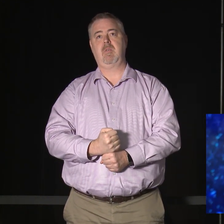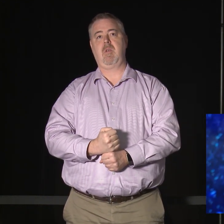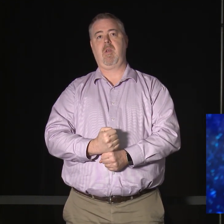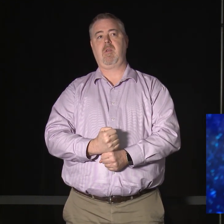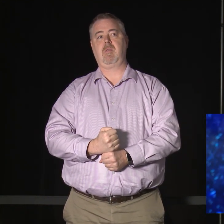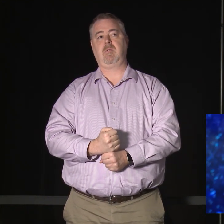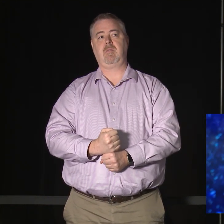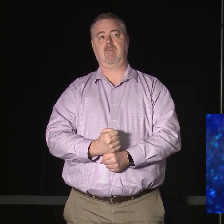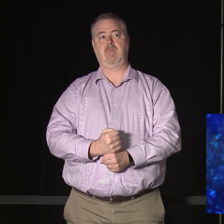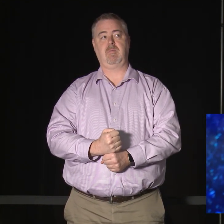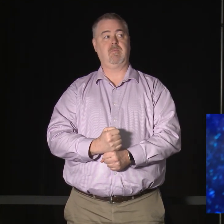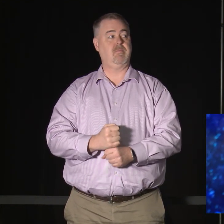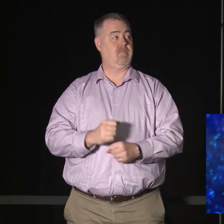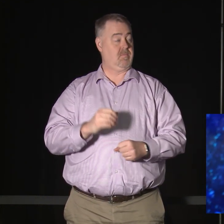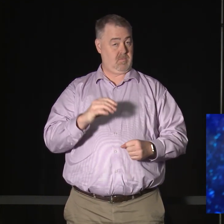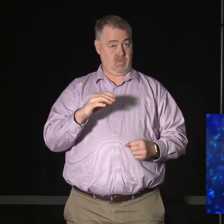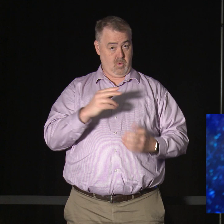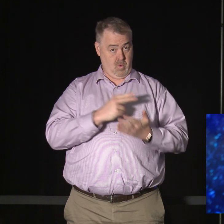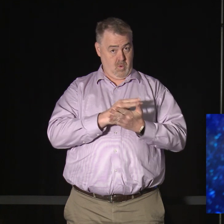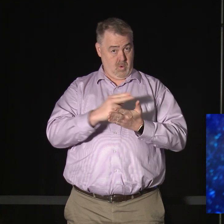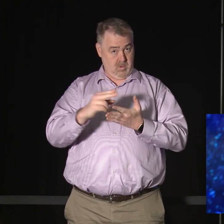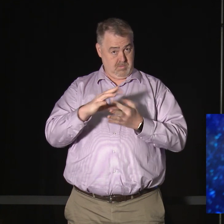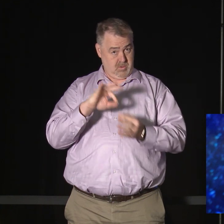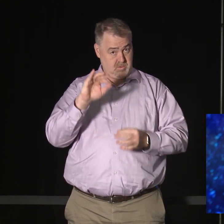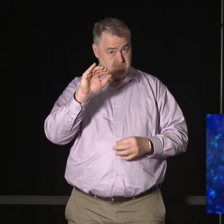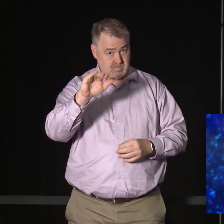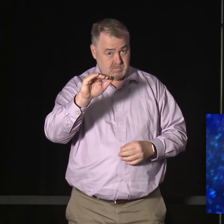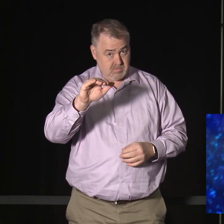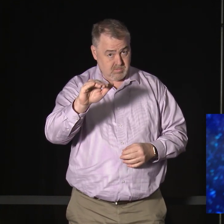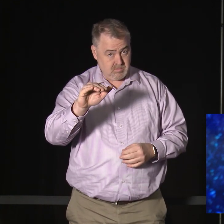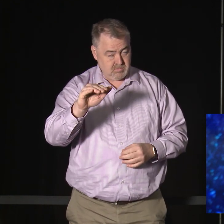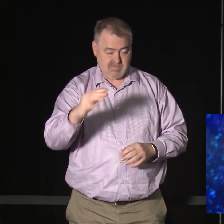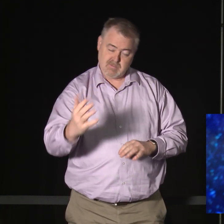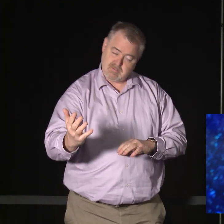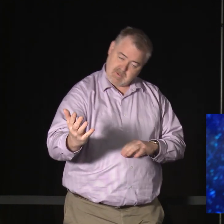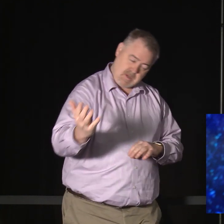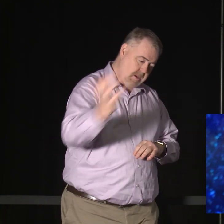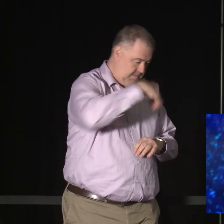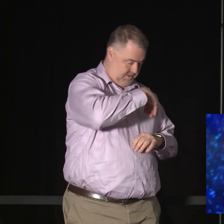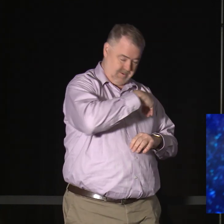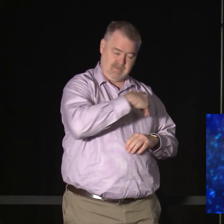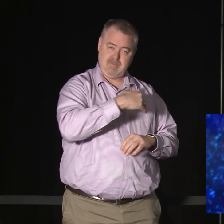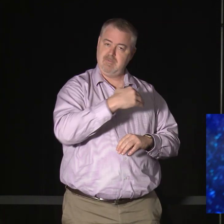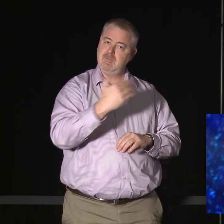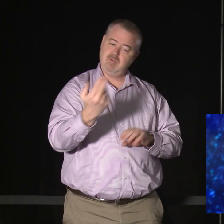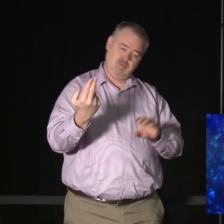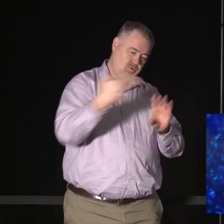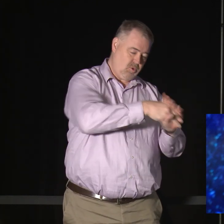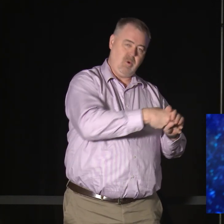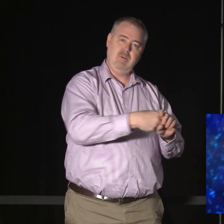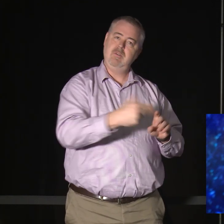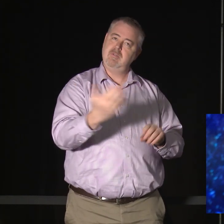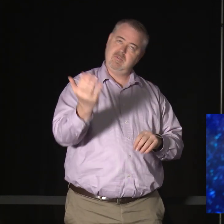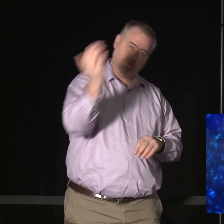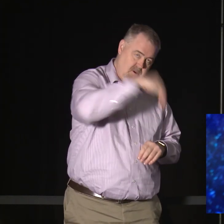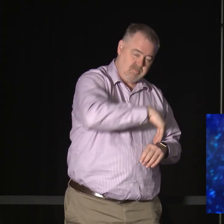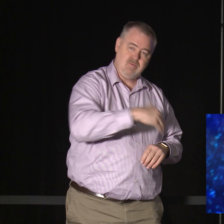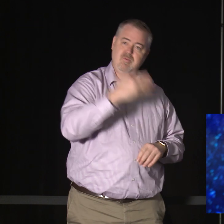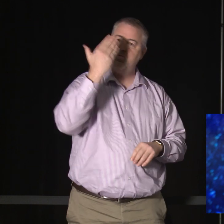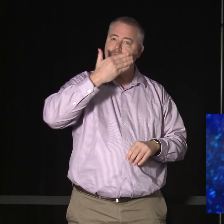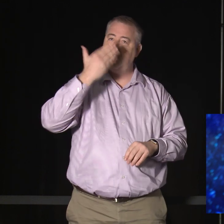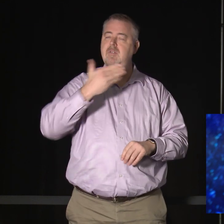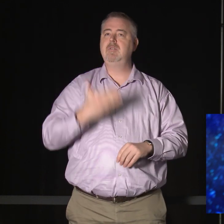If the Spirit of the Lord is calling you, then come and join us here down front. 1 year.